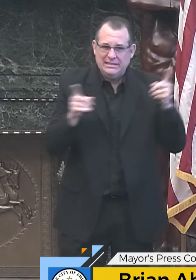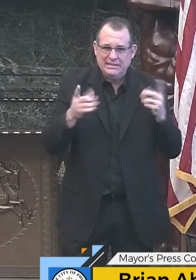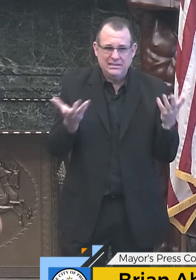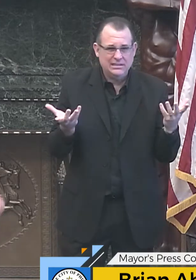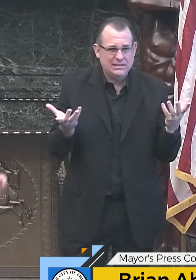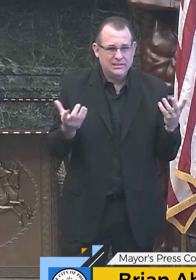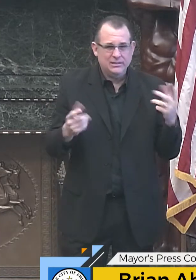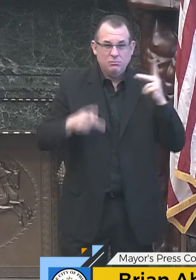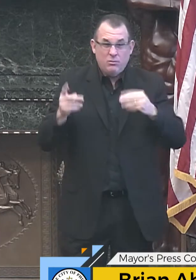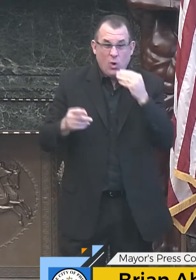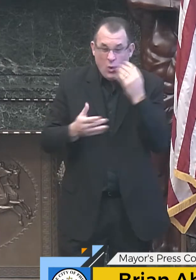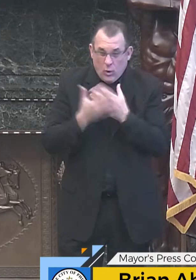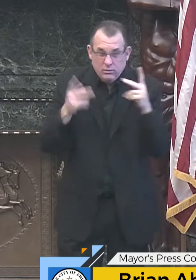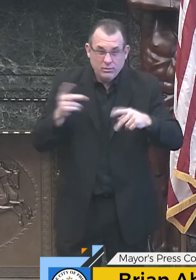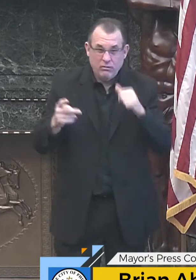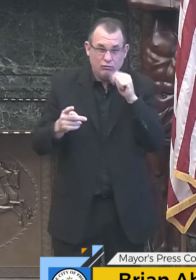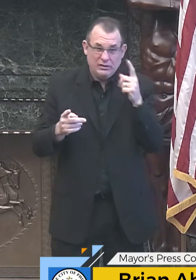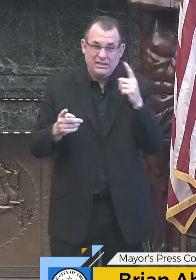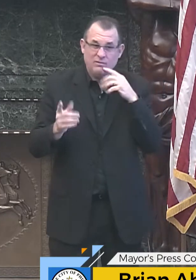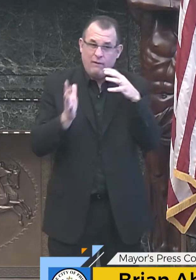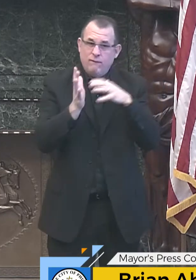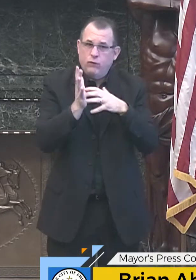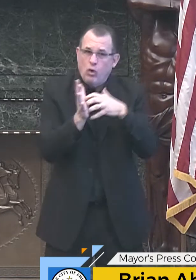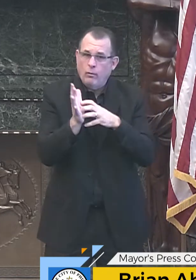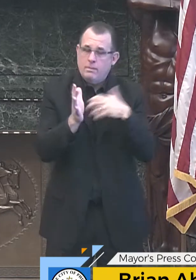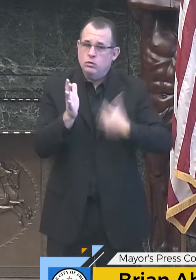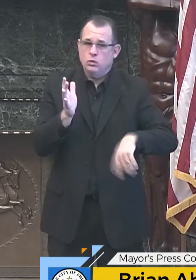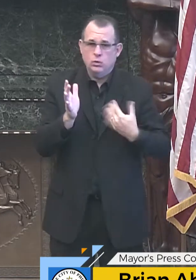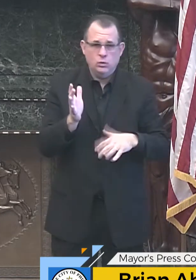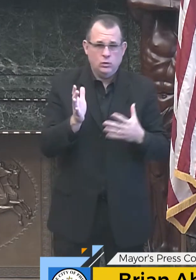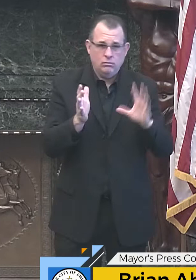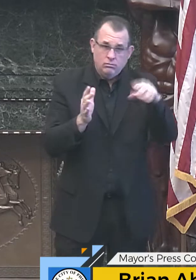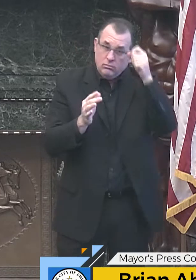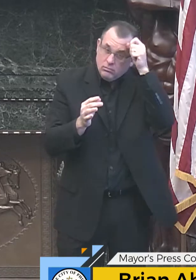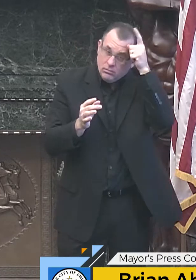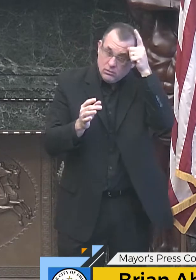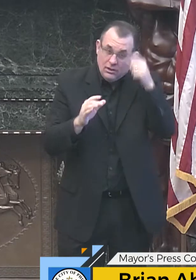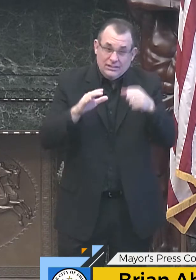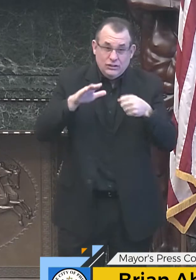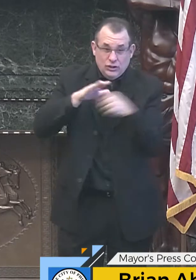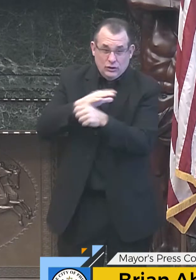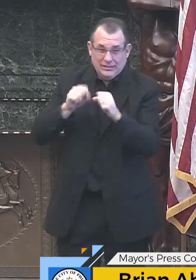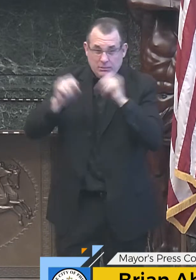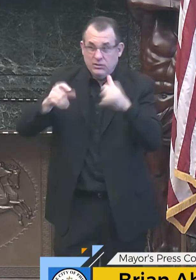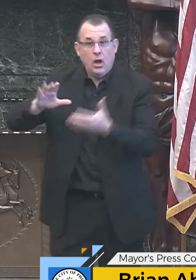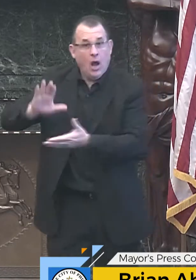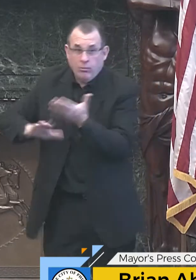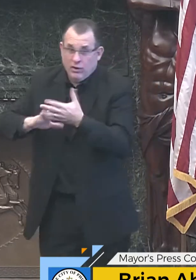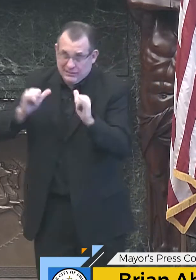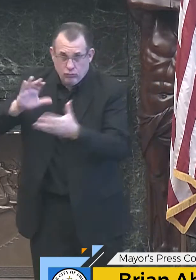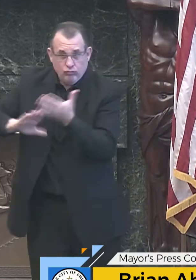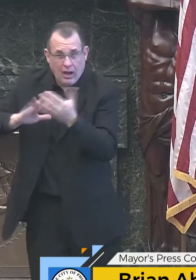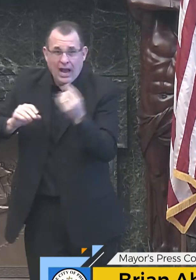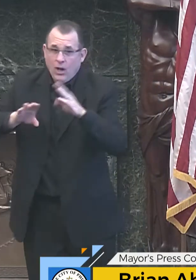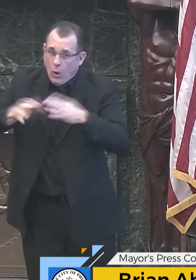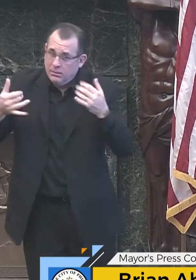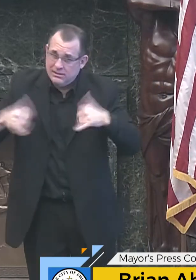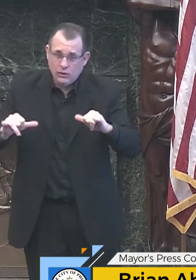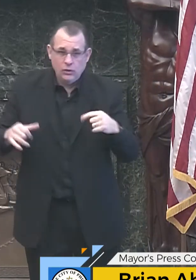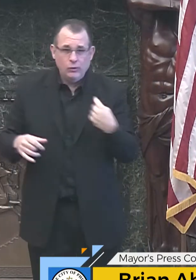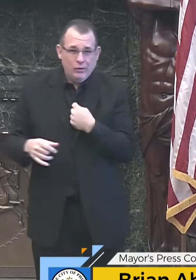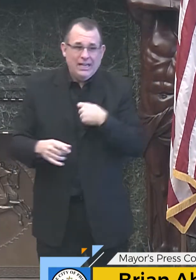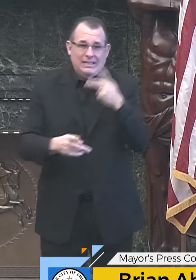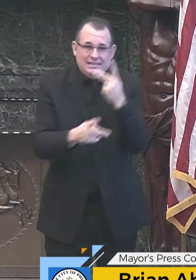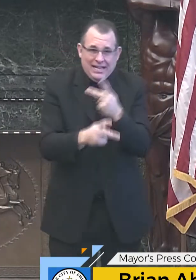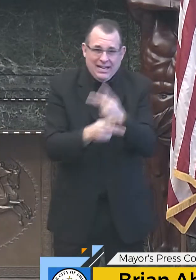ever. As an essential service, the shelter system is open and operating, safely caring for nearly 3,000 people in need every